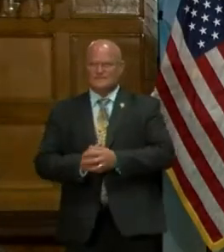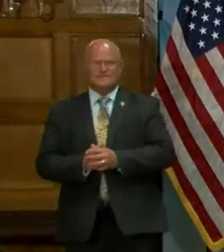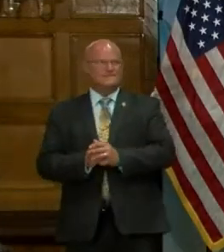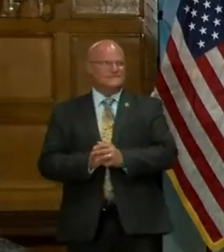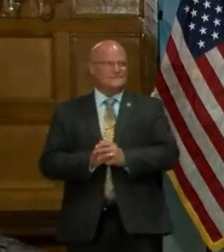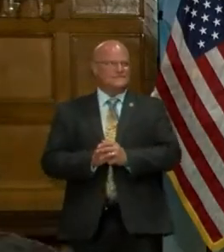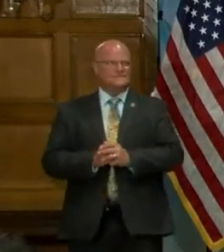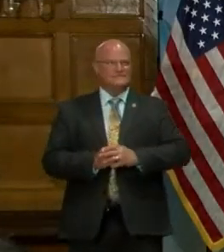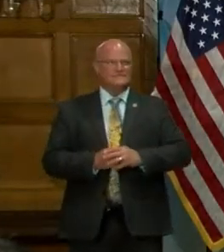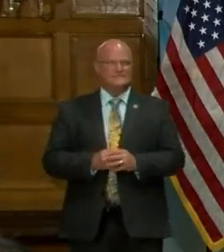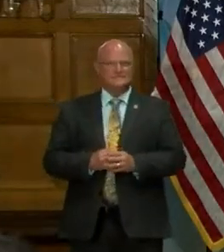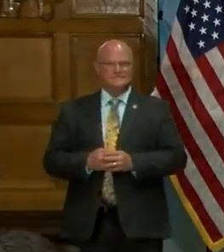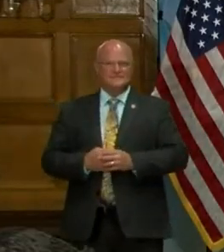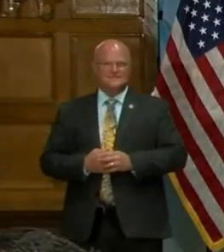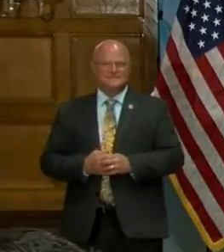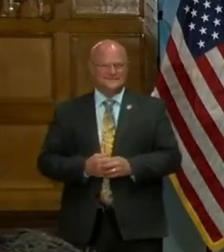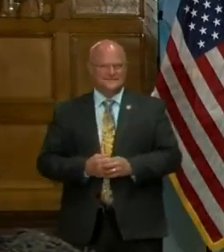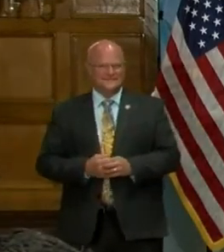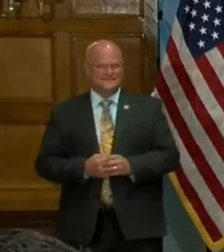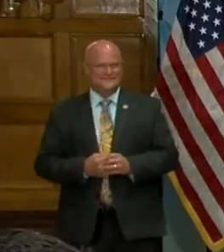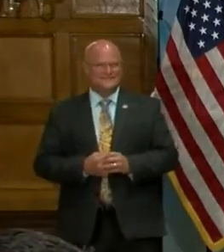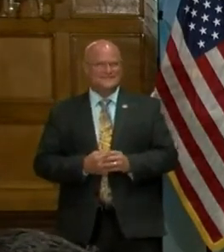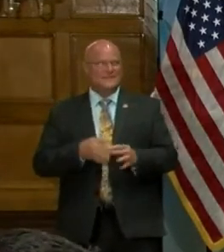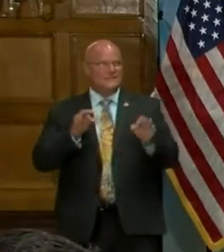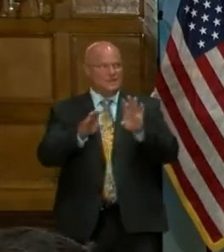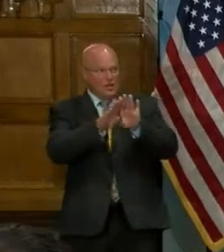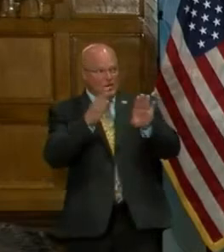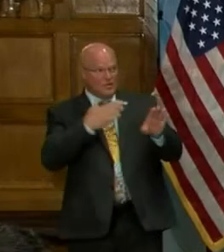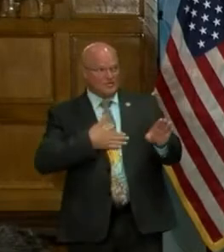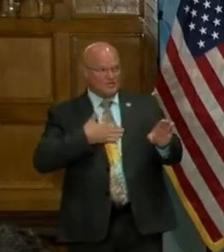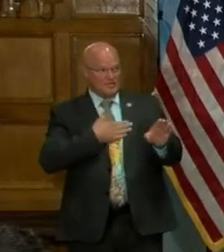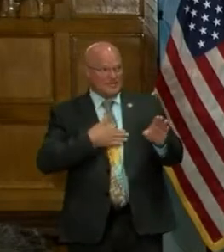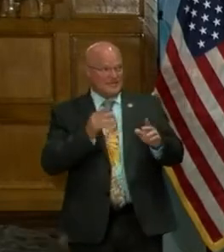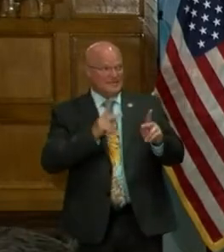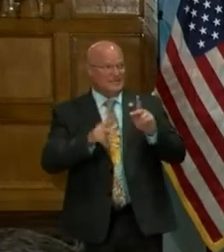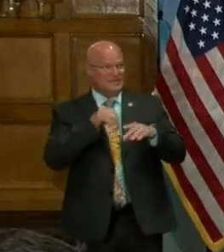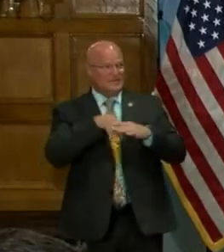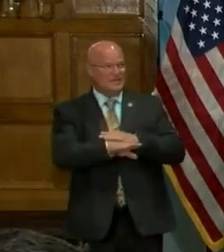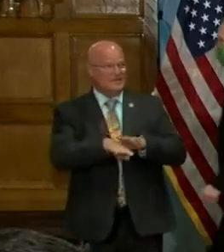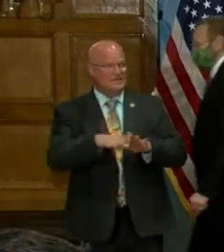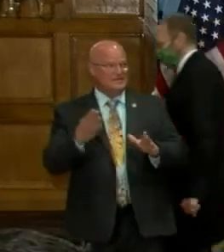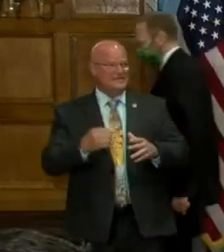Looks like somebody got locked out of the room. Yeah, if you could open that door, that'd be great.